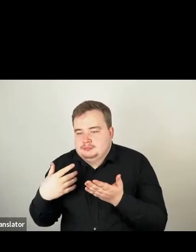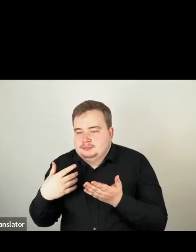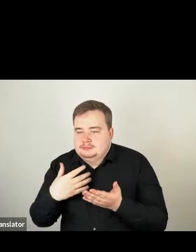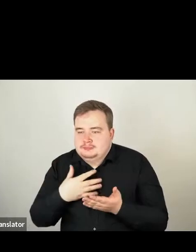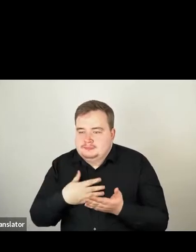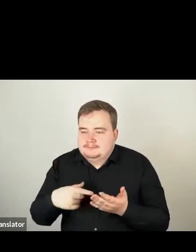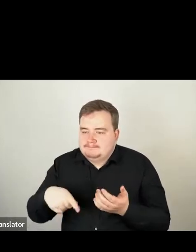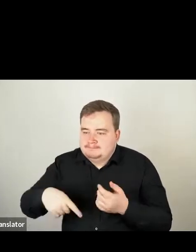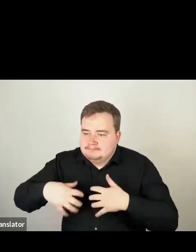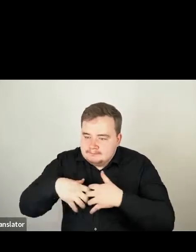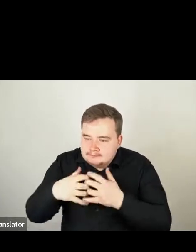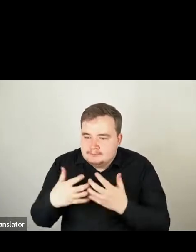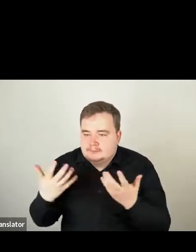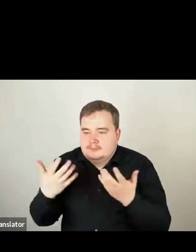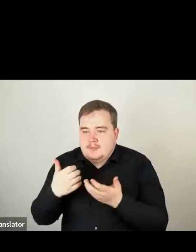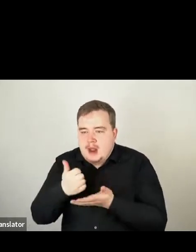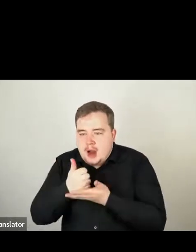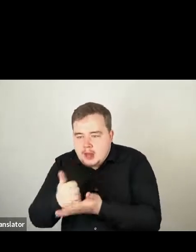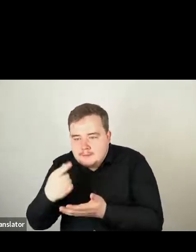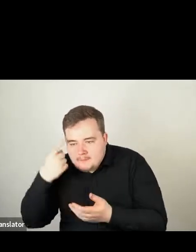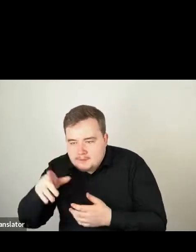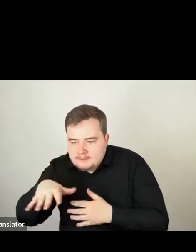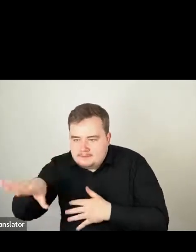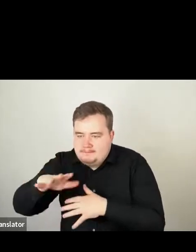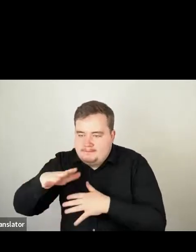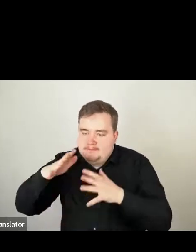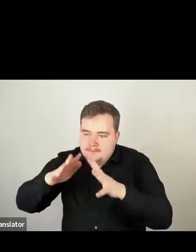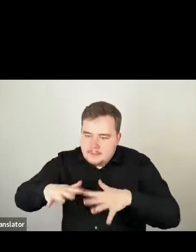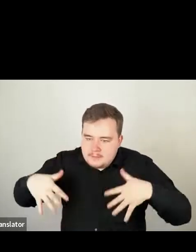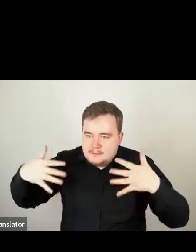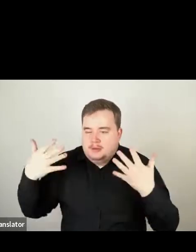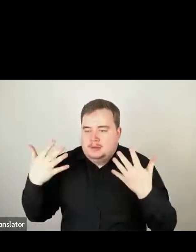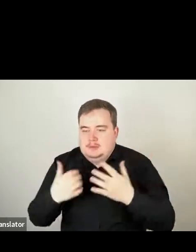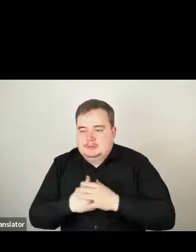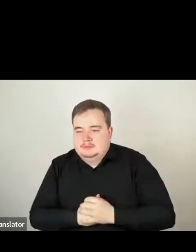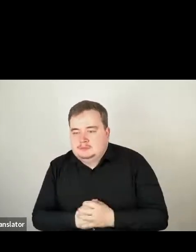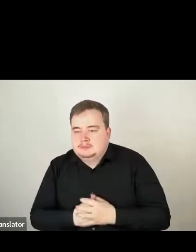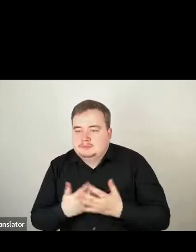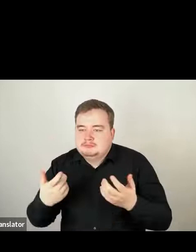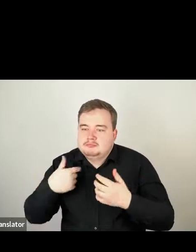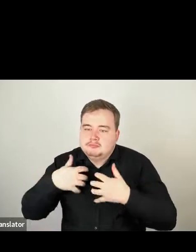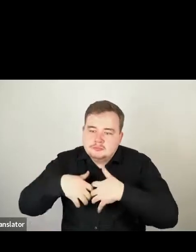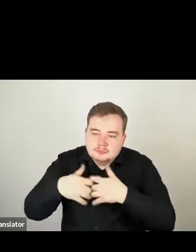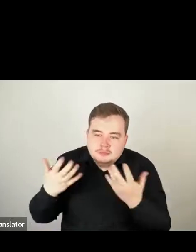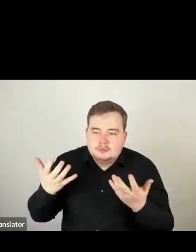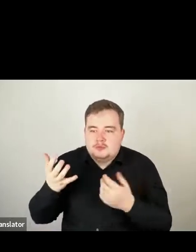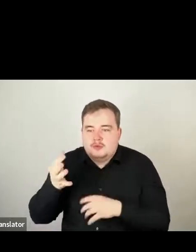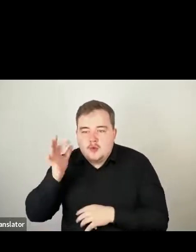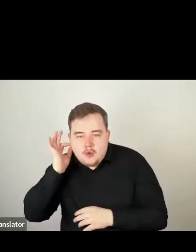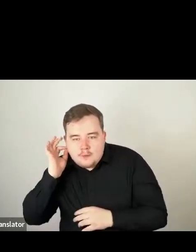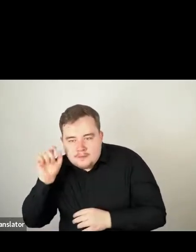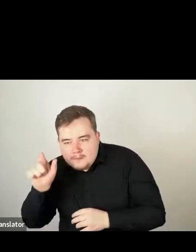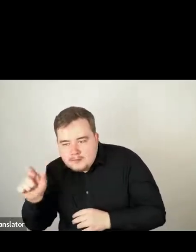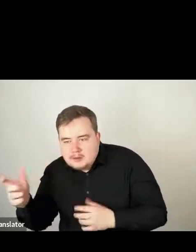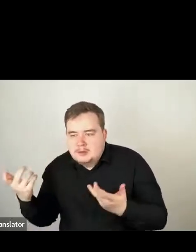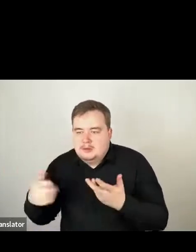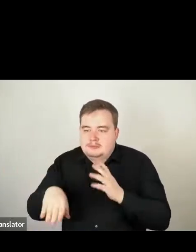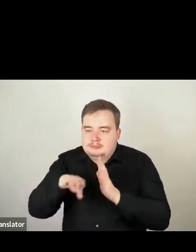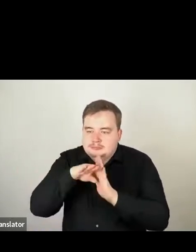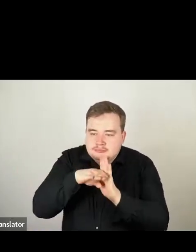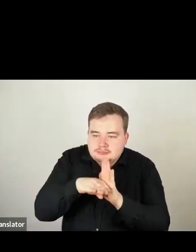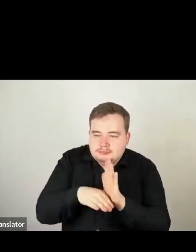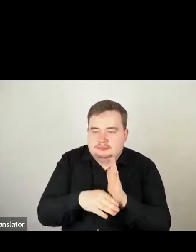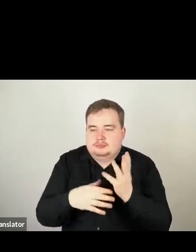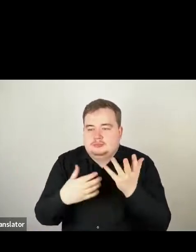helping the parliaments across the OSCE to set up alliances of women MPs, providing legislative reviews and law of